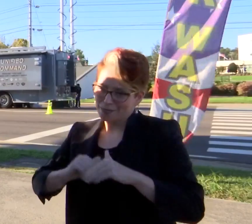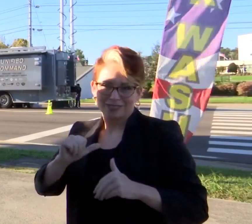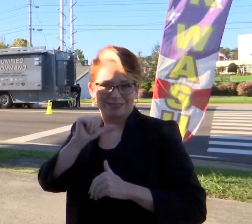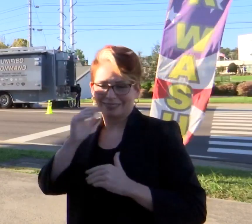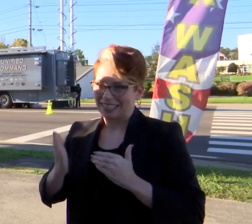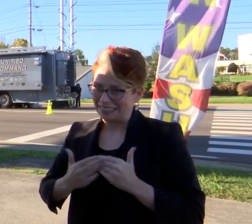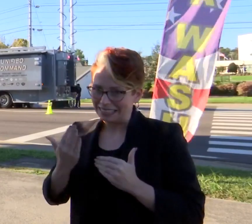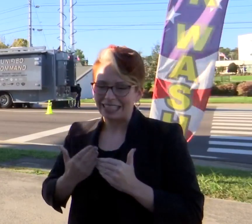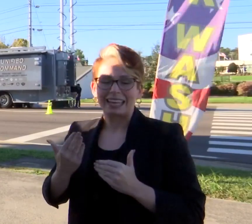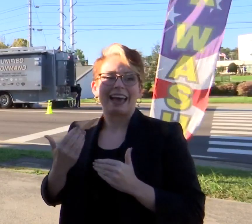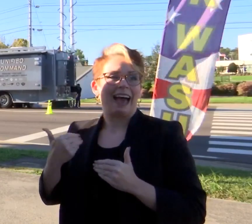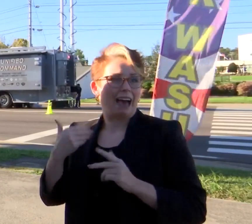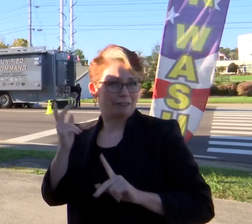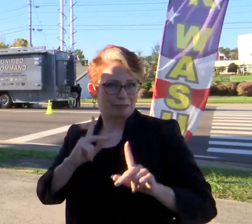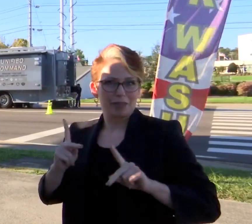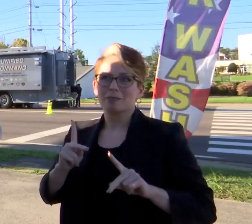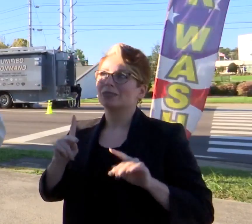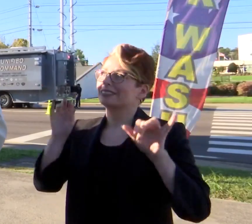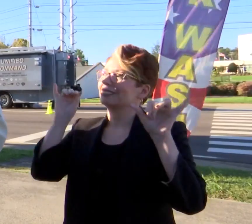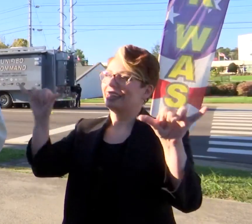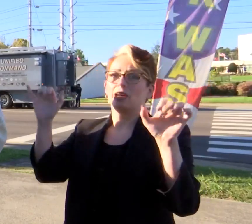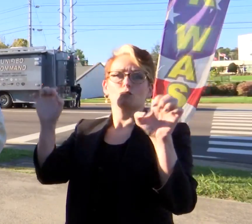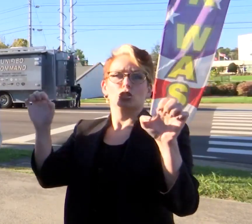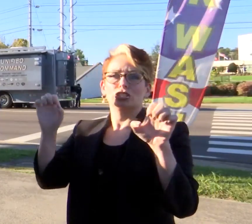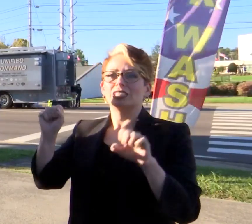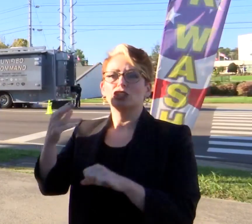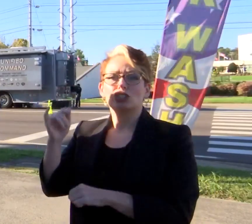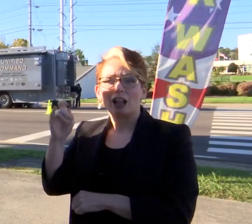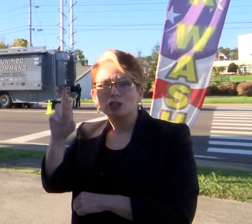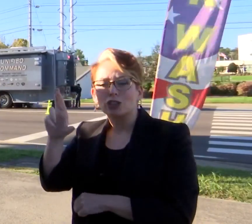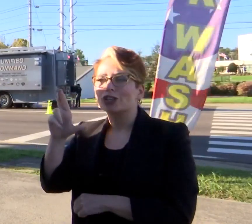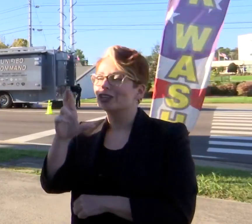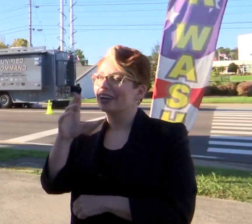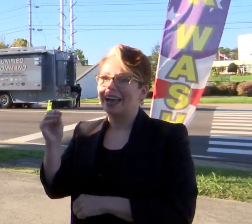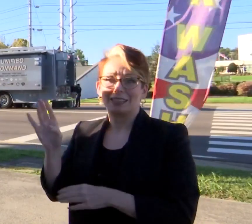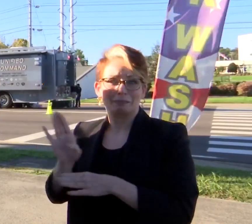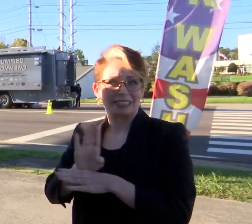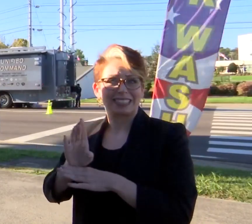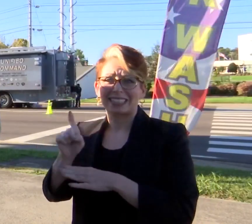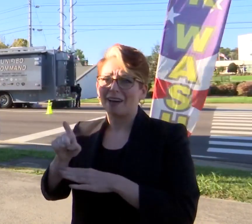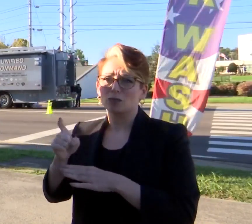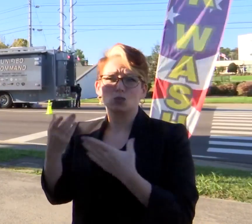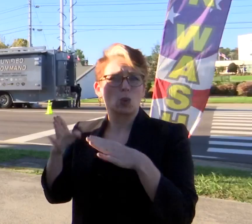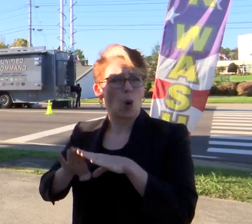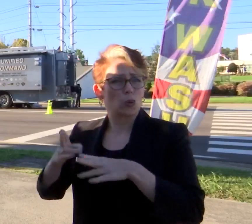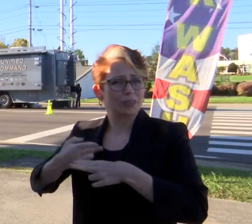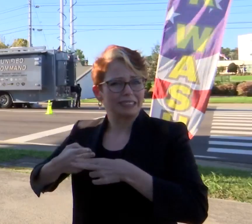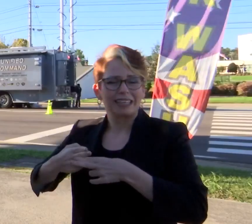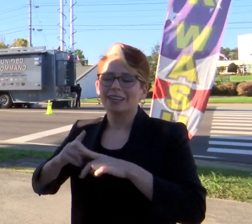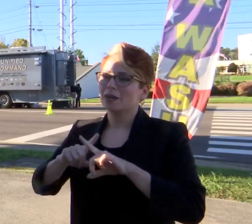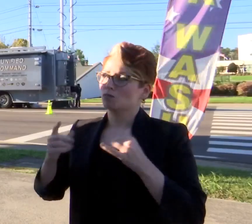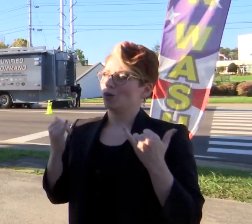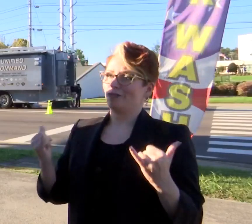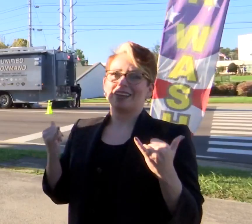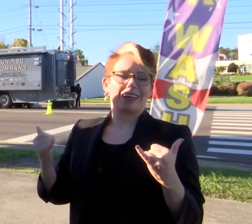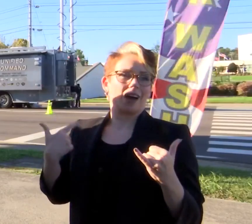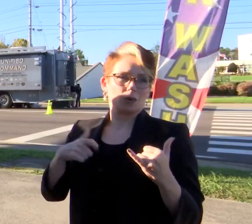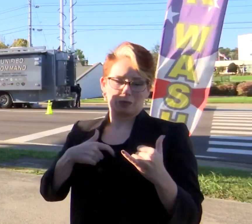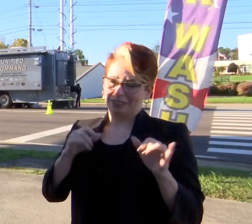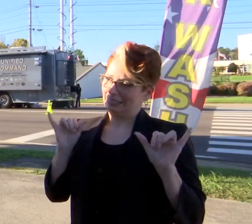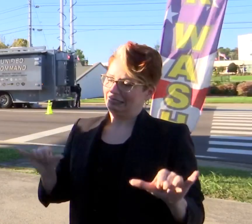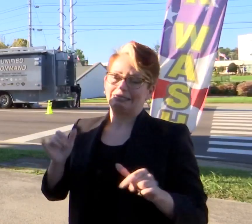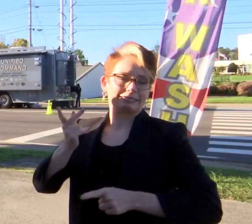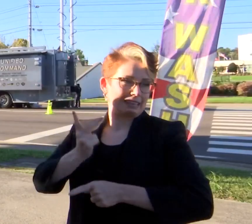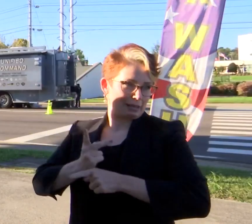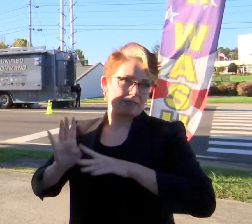in the emergency shelters and that are not at their homes, and the businesses aren't open. But we're going to keep the evacuation zone on the boundaries that we have